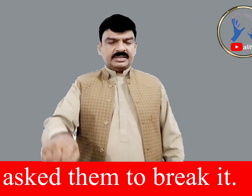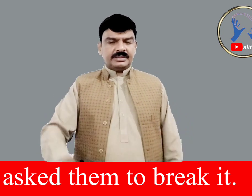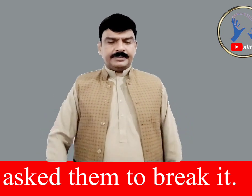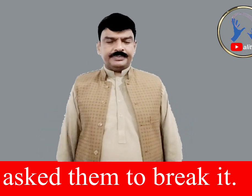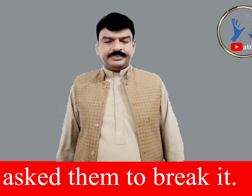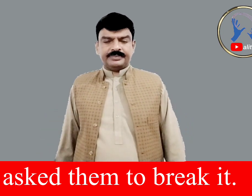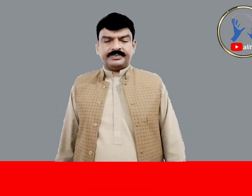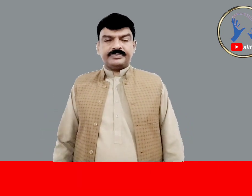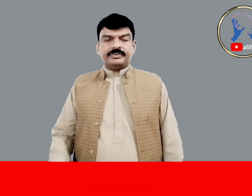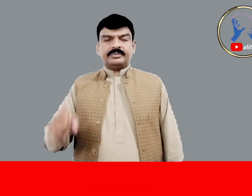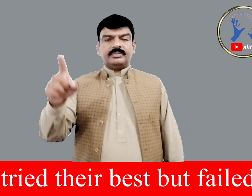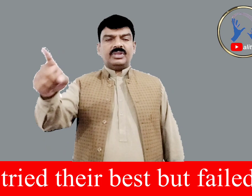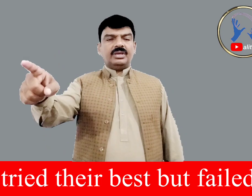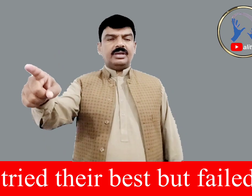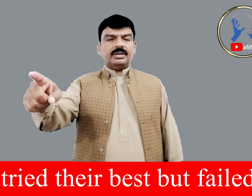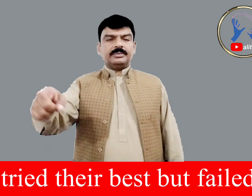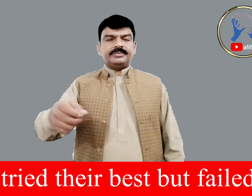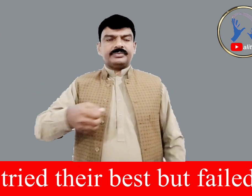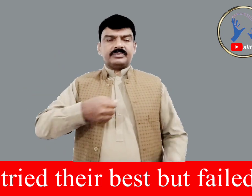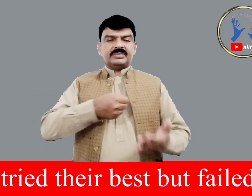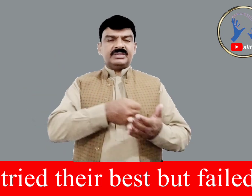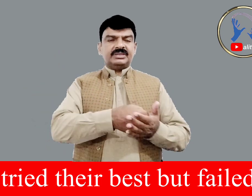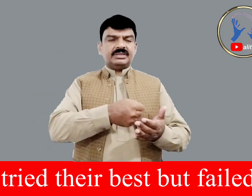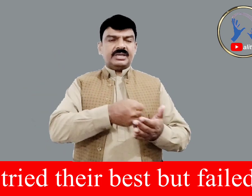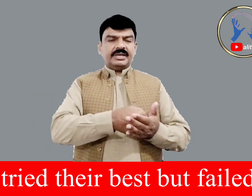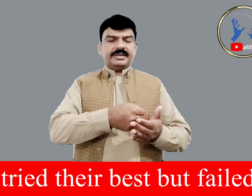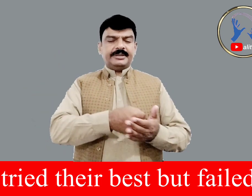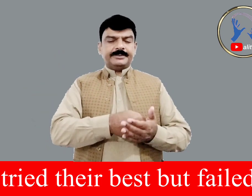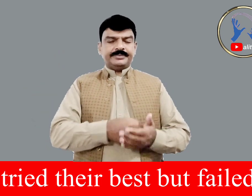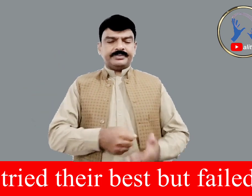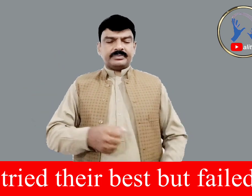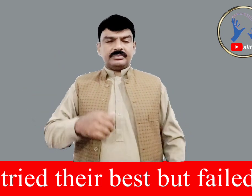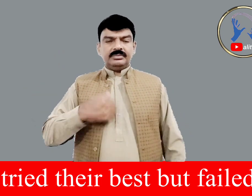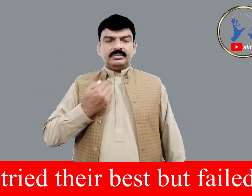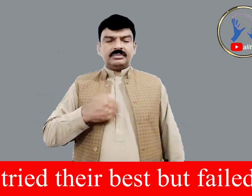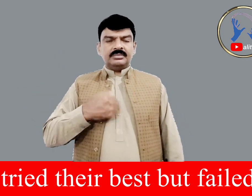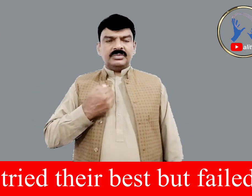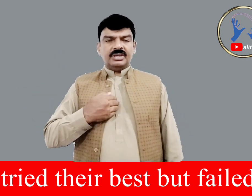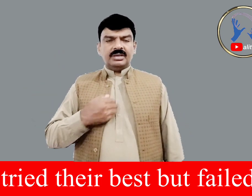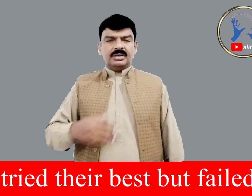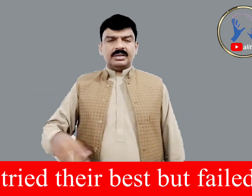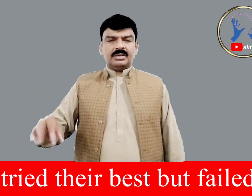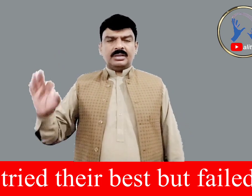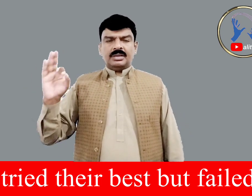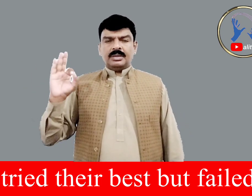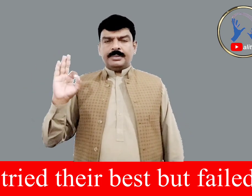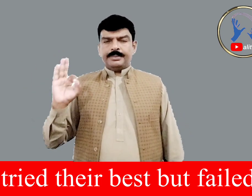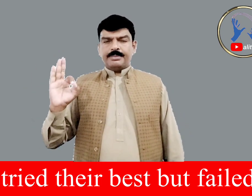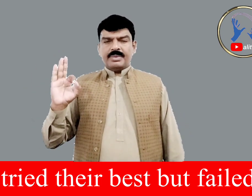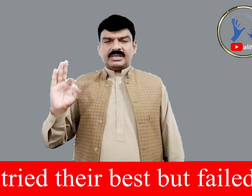it. They tried their